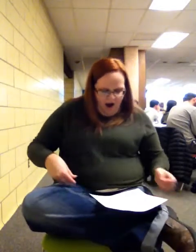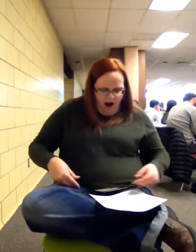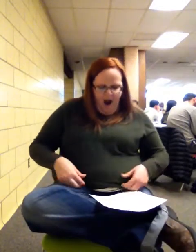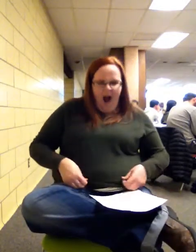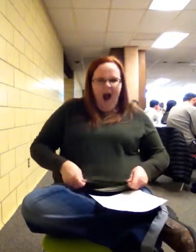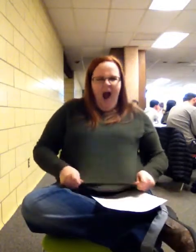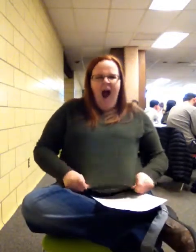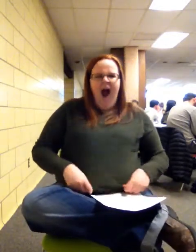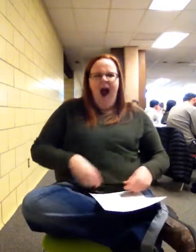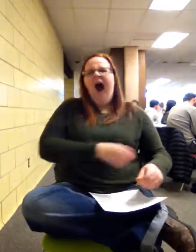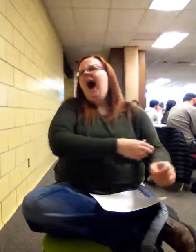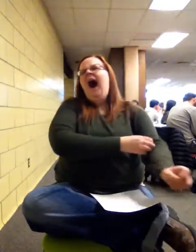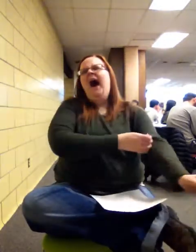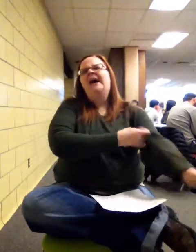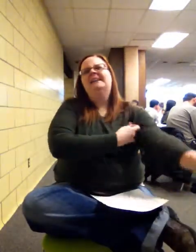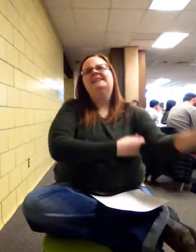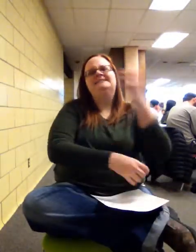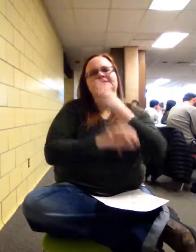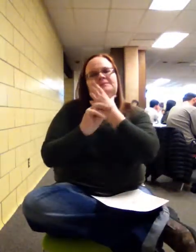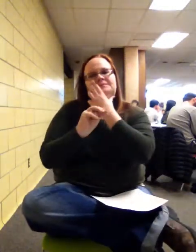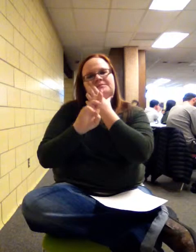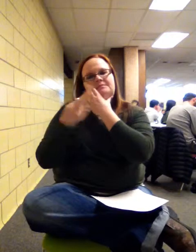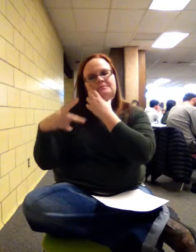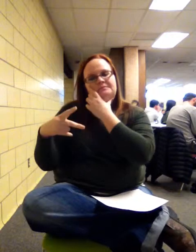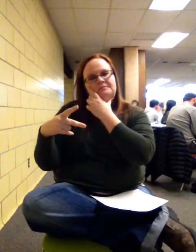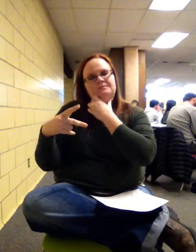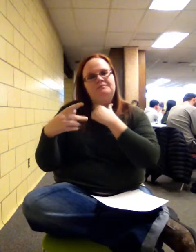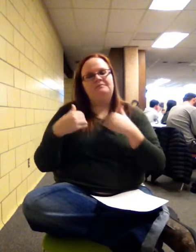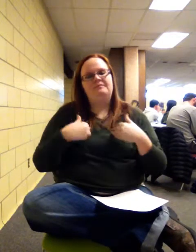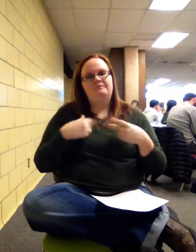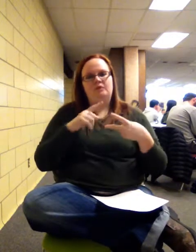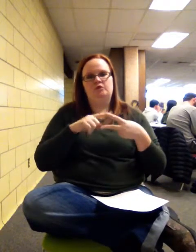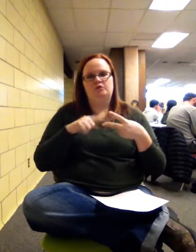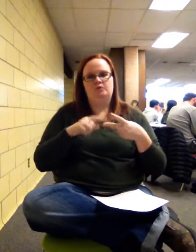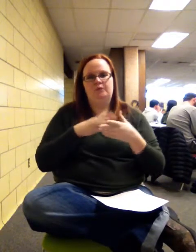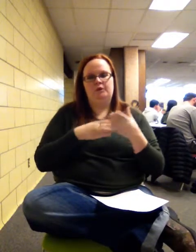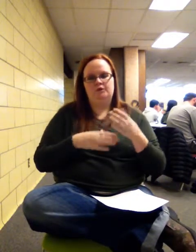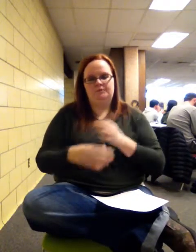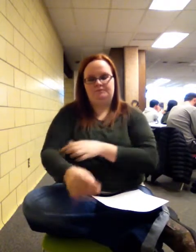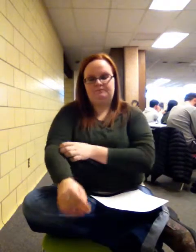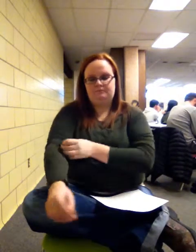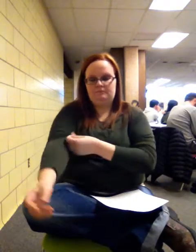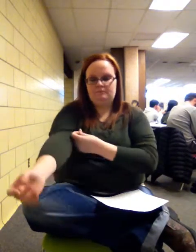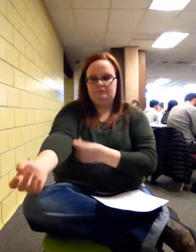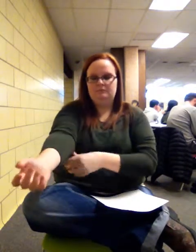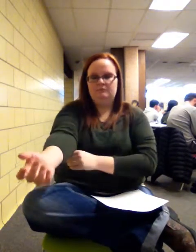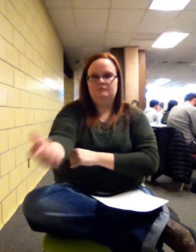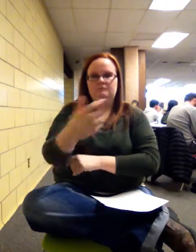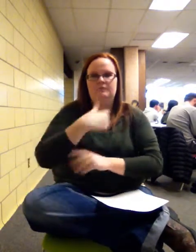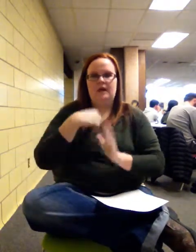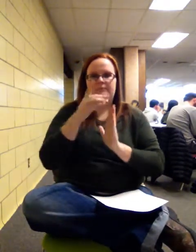Maturity risk premium has basically two elements to it. I'm going to draw a little timeline up here.